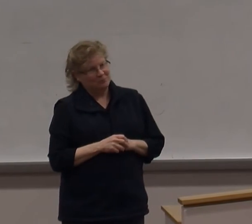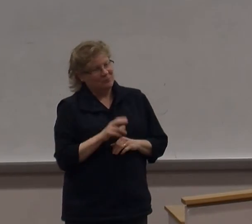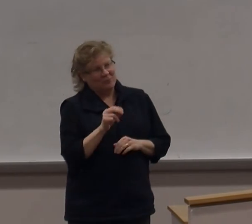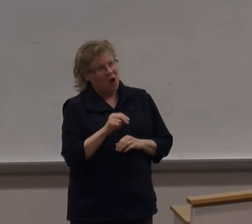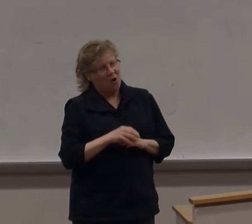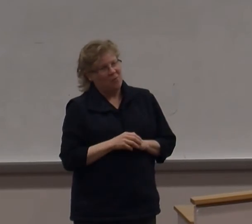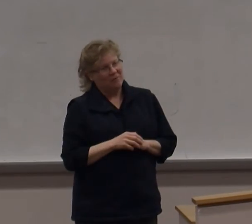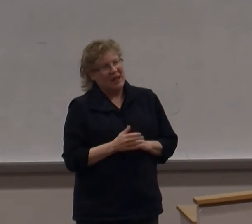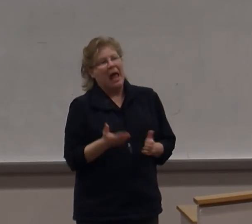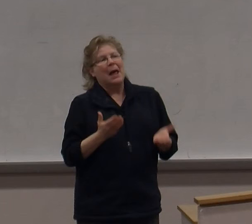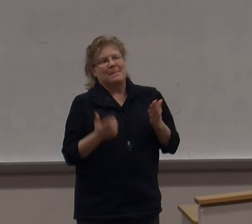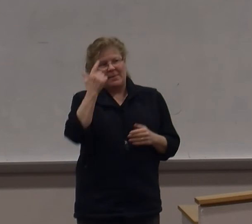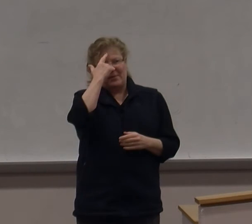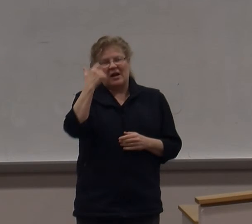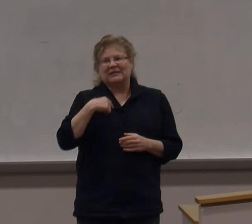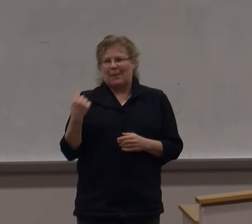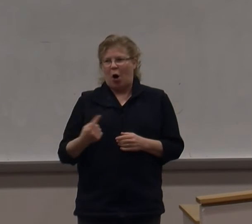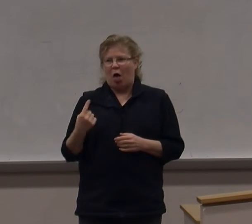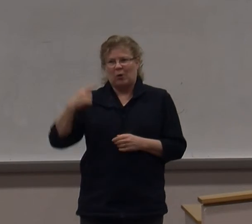maybe because I'm very conscious of that.